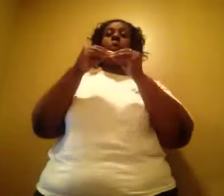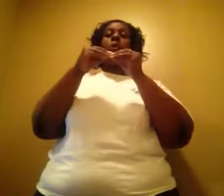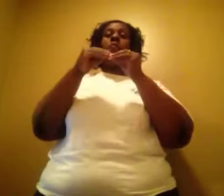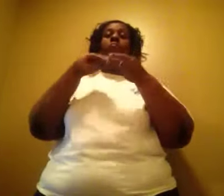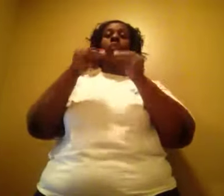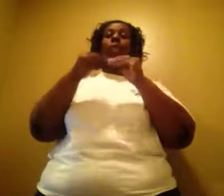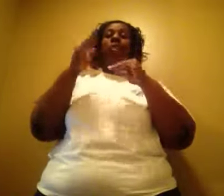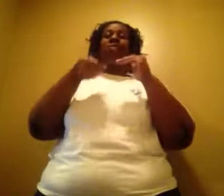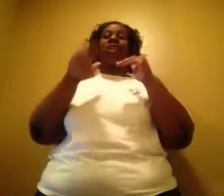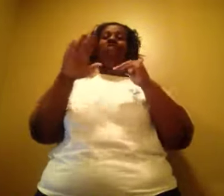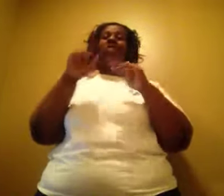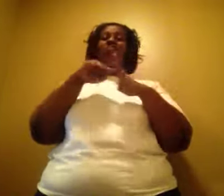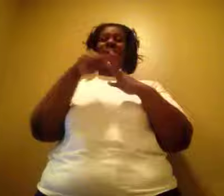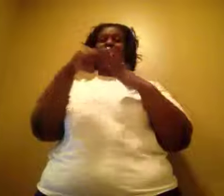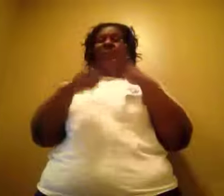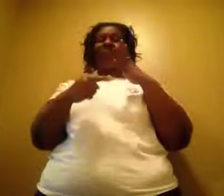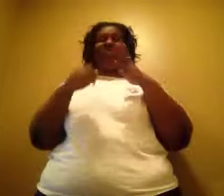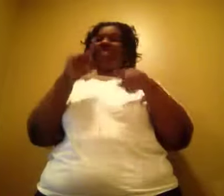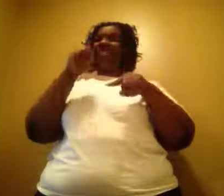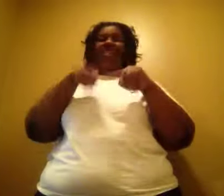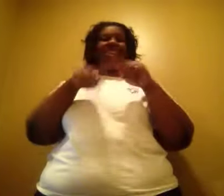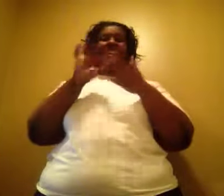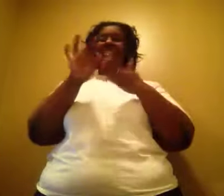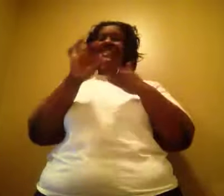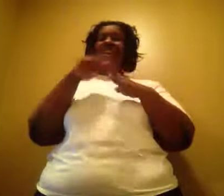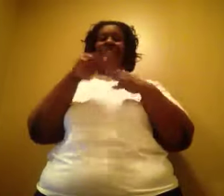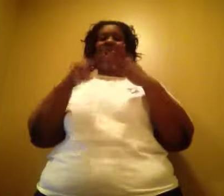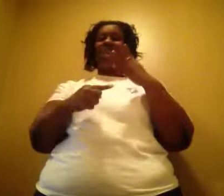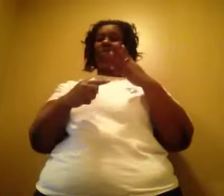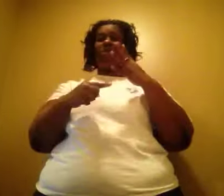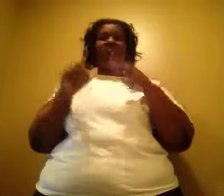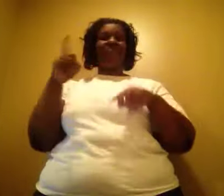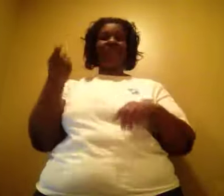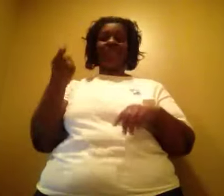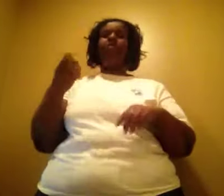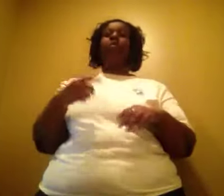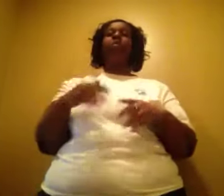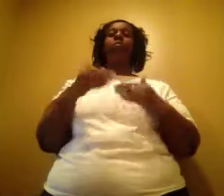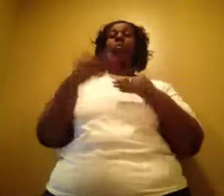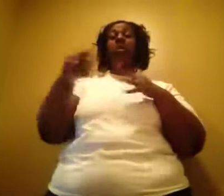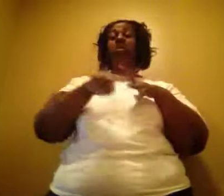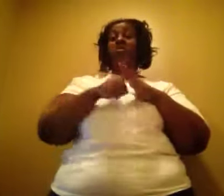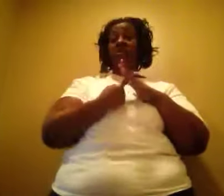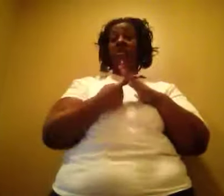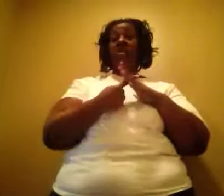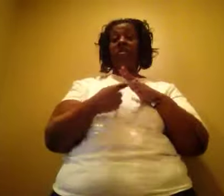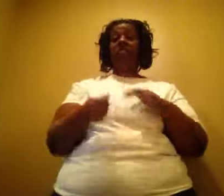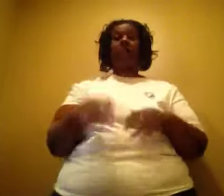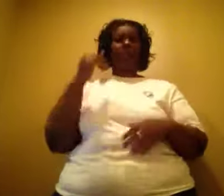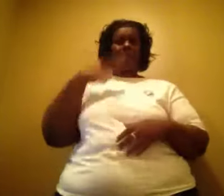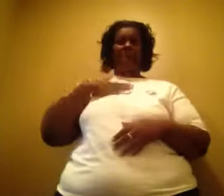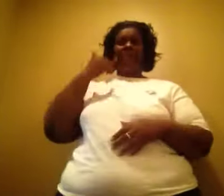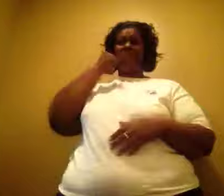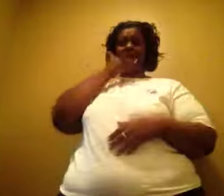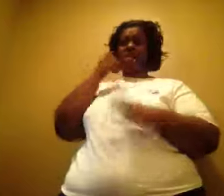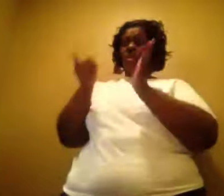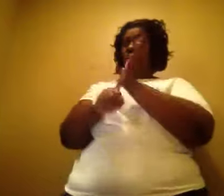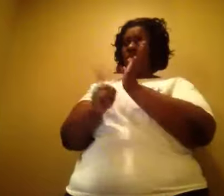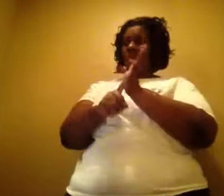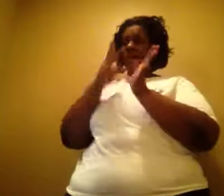on your fingers. So let's get started with this problem. Actually, my phone is ringing, but I'm going to ignore the phone because you're more important.